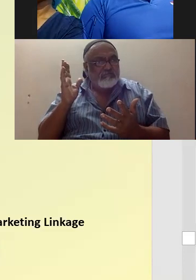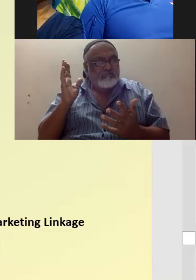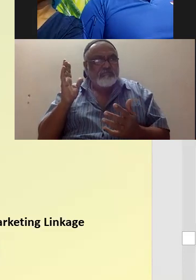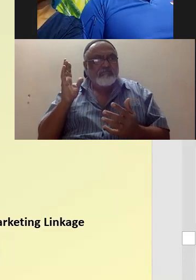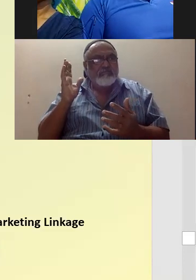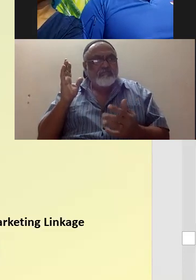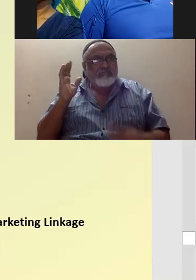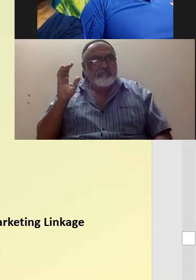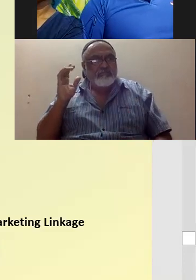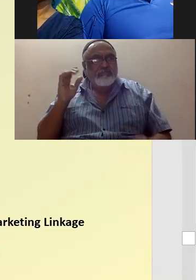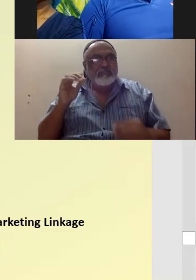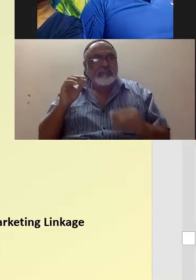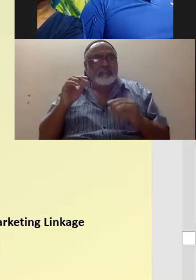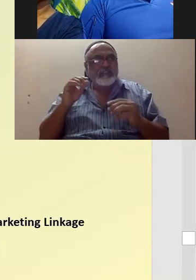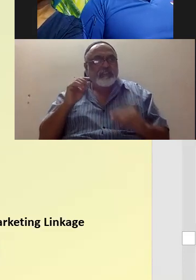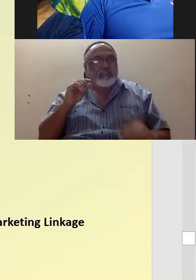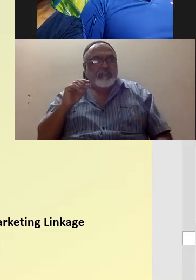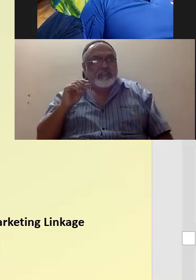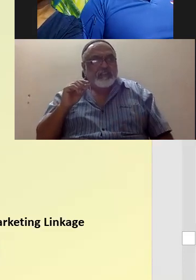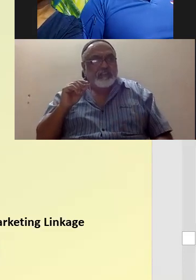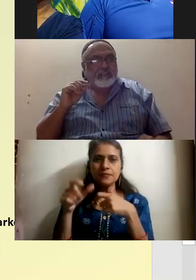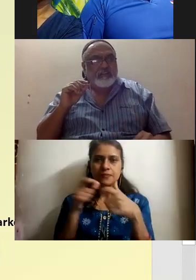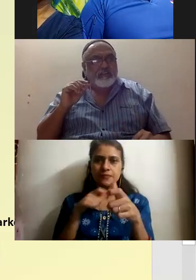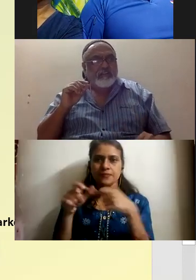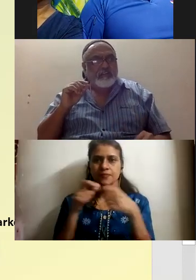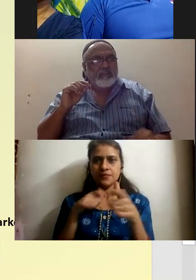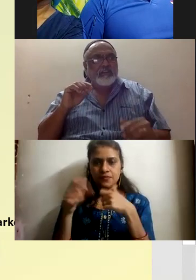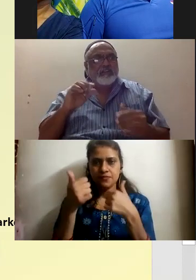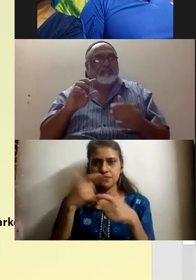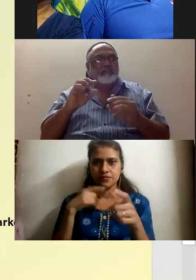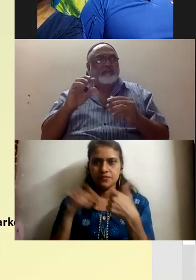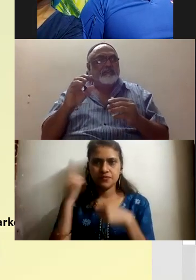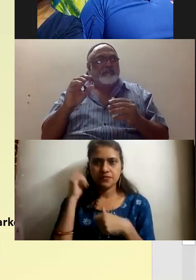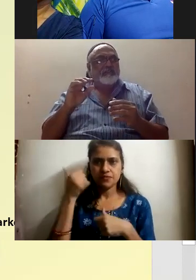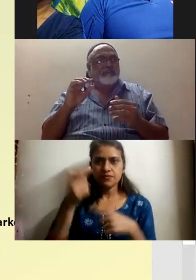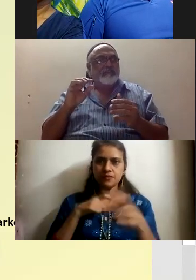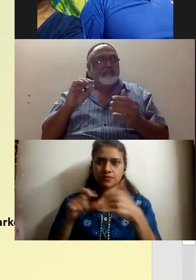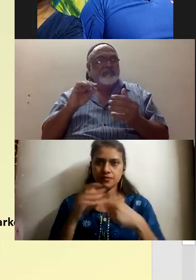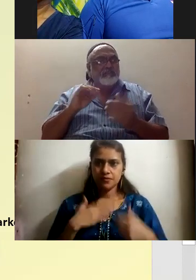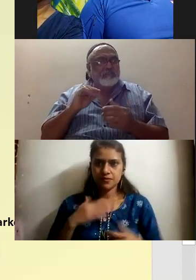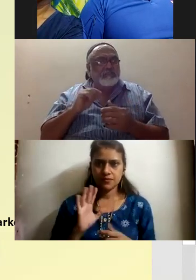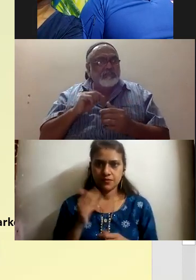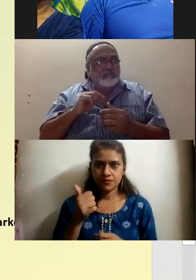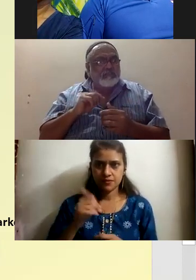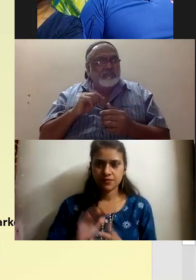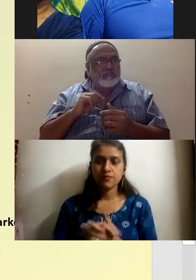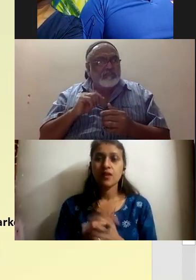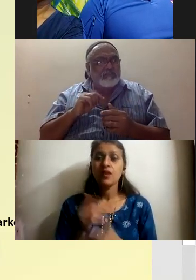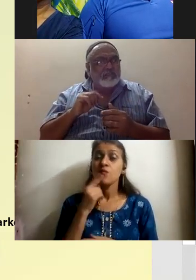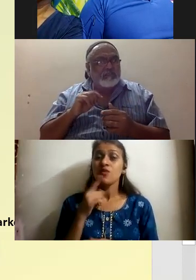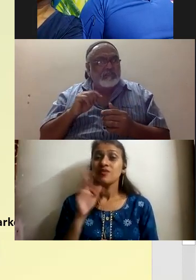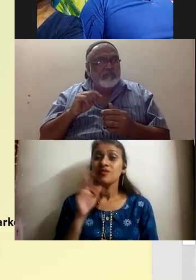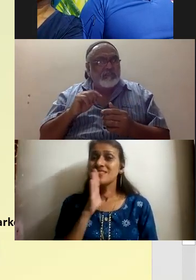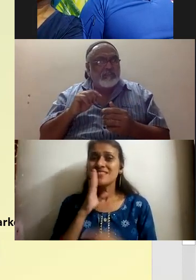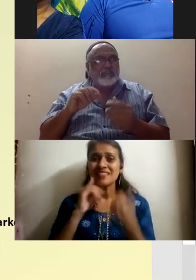exposure of the their global network. That time we, Sam was part of the speaker, and